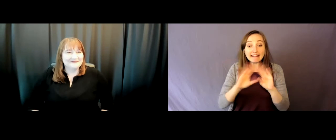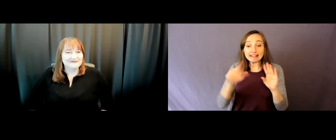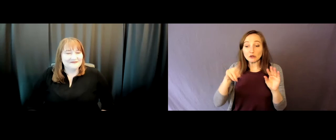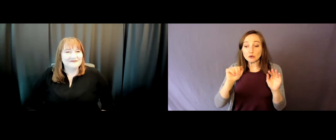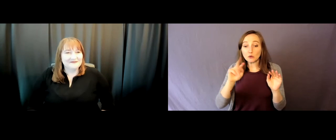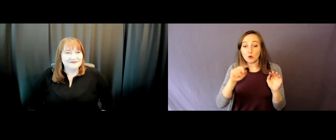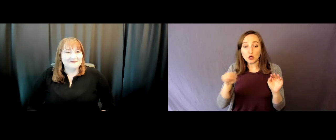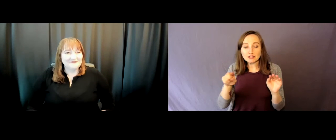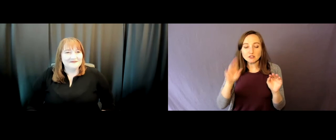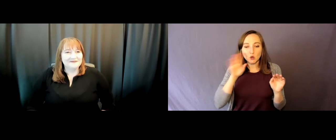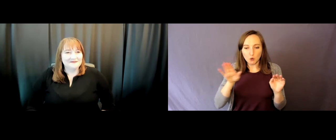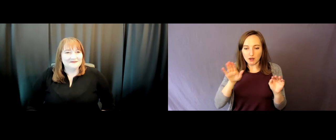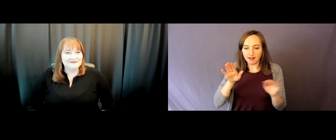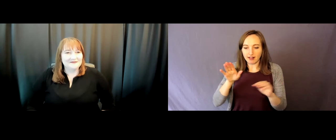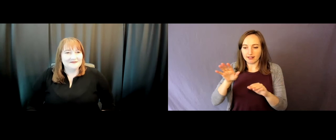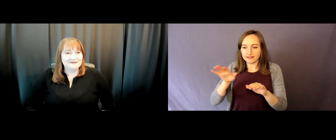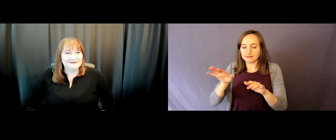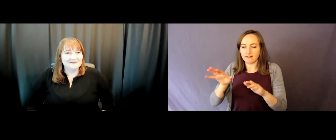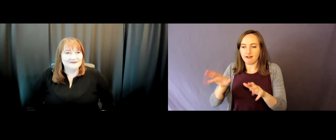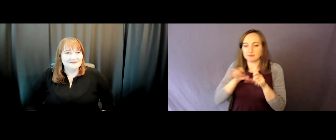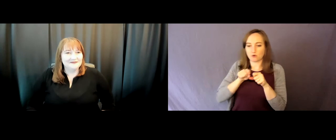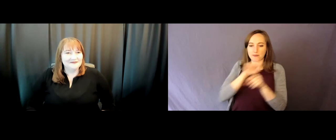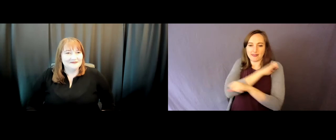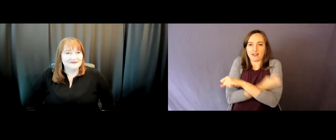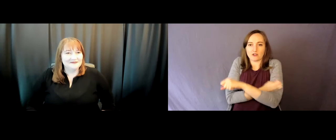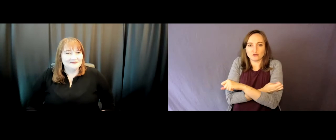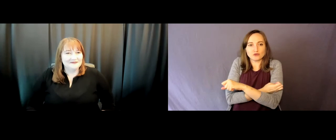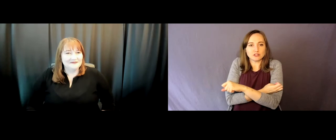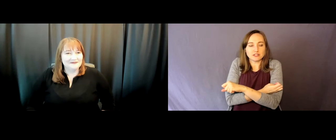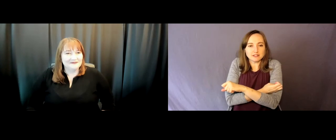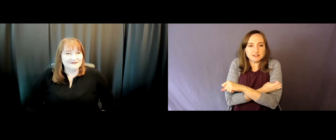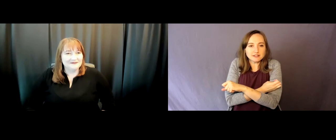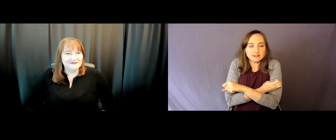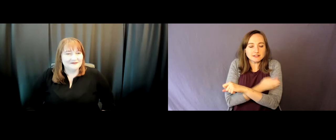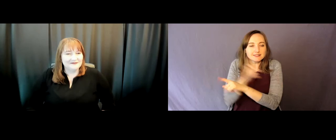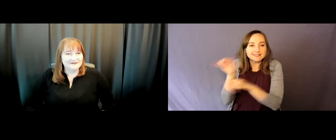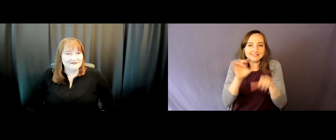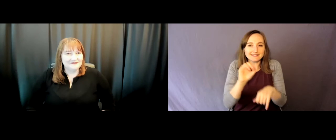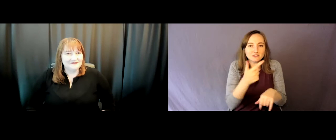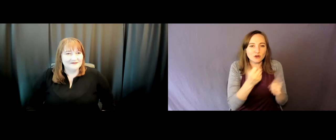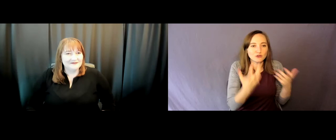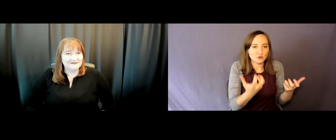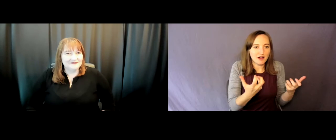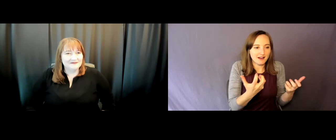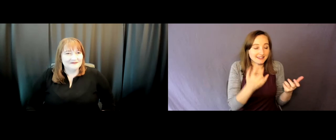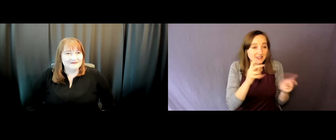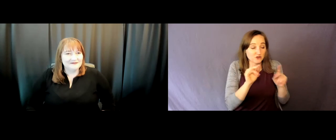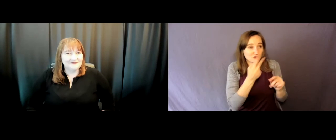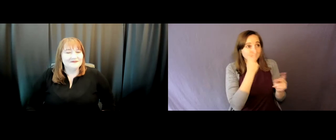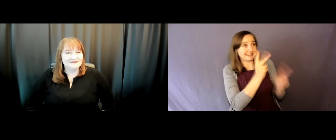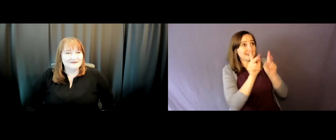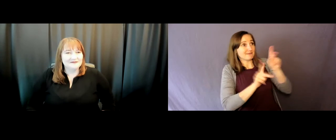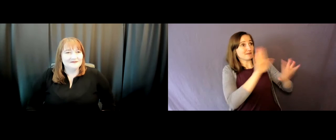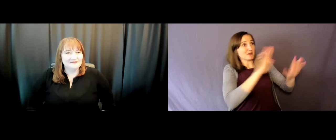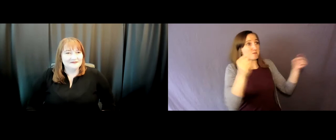will take energy from someone and hold it. It'll take it away from them. And dogs want to do that too. They want to take the pain